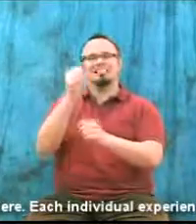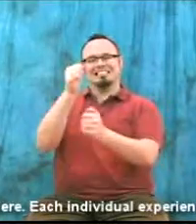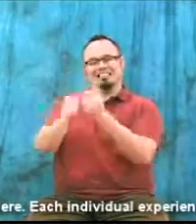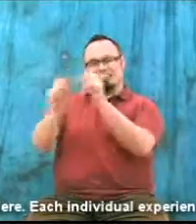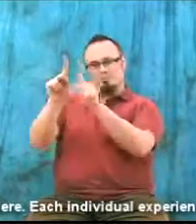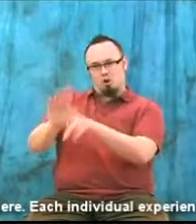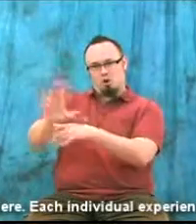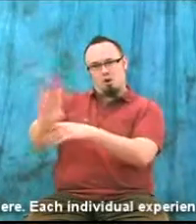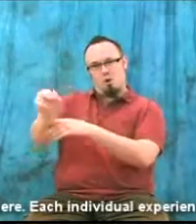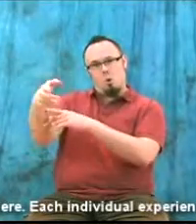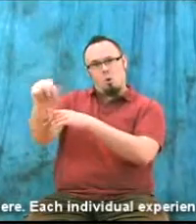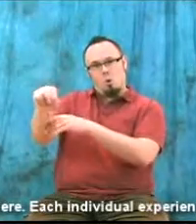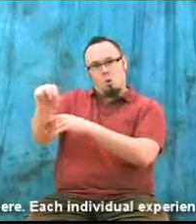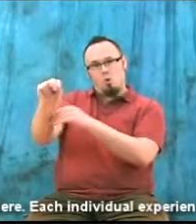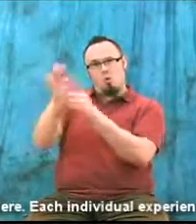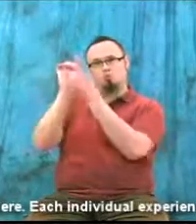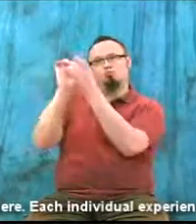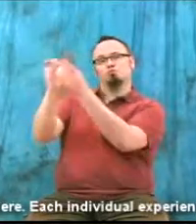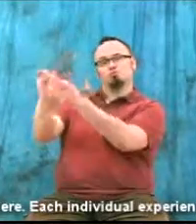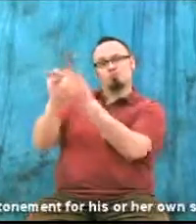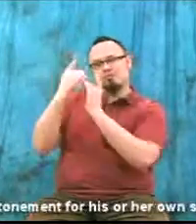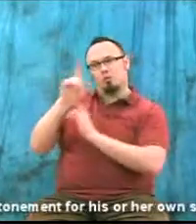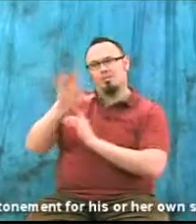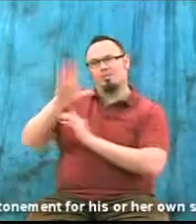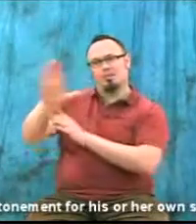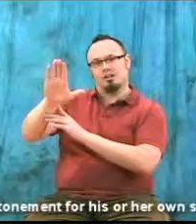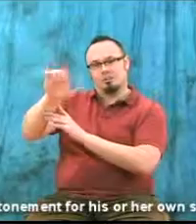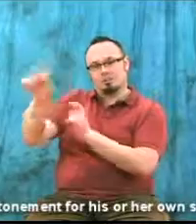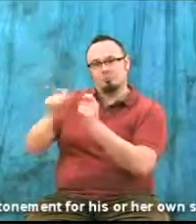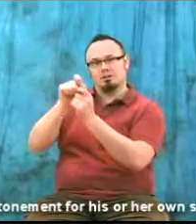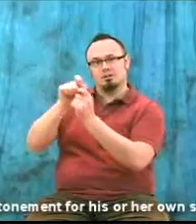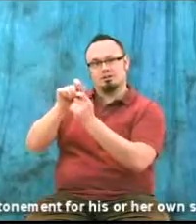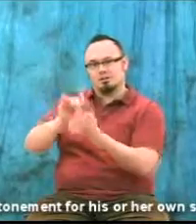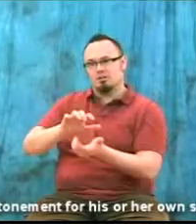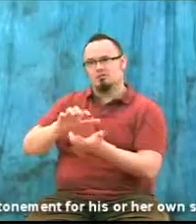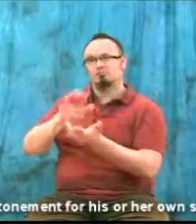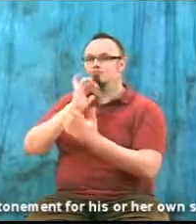individual experiences the atonement for his or own specific transgressions.